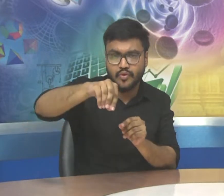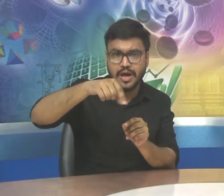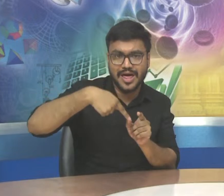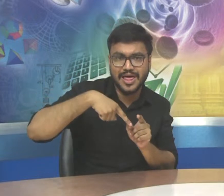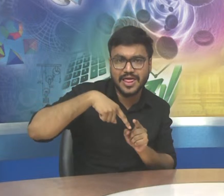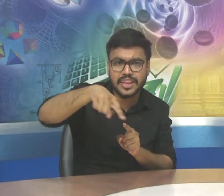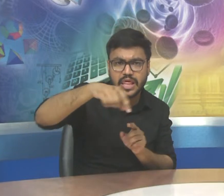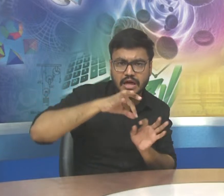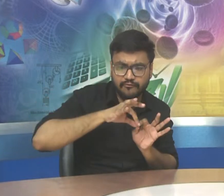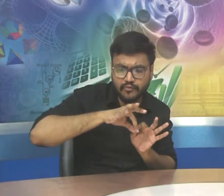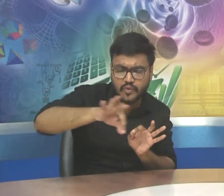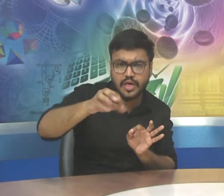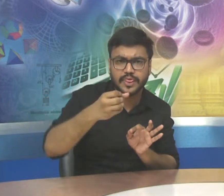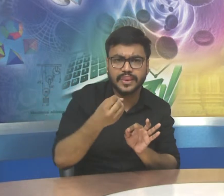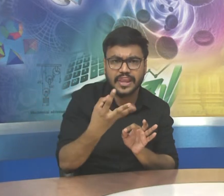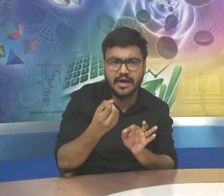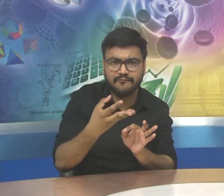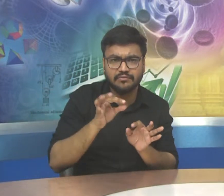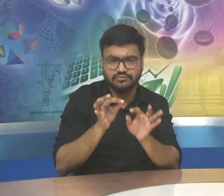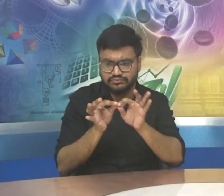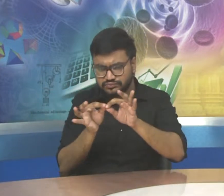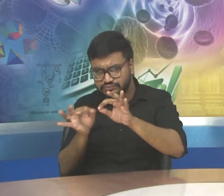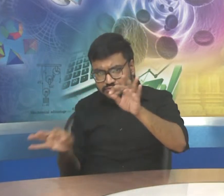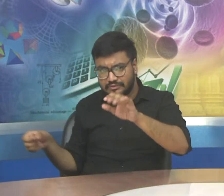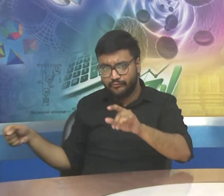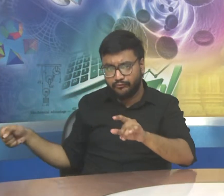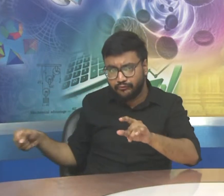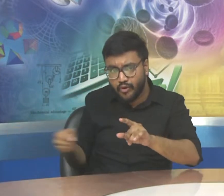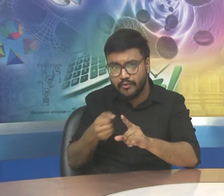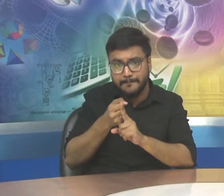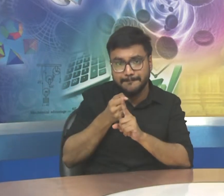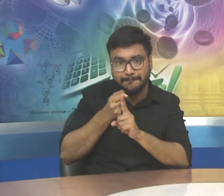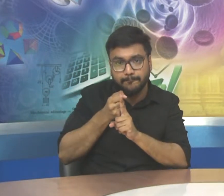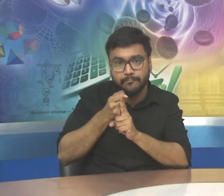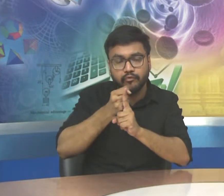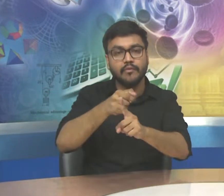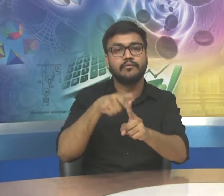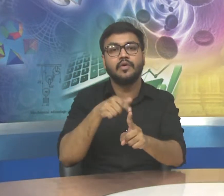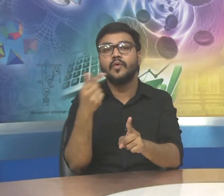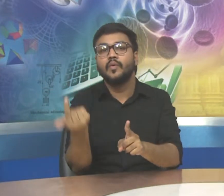and that force is measured in newtons.